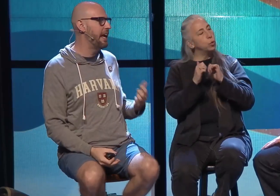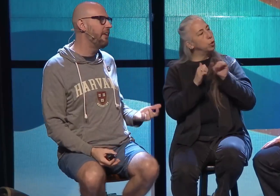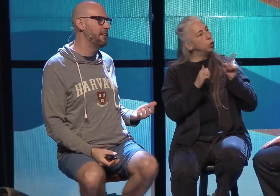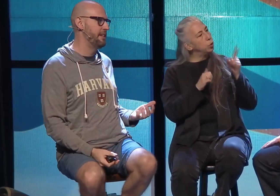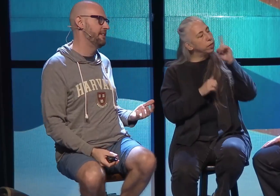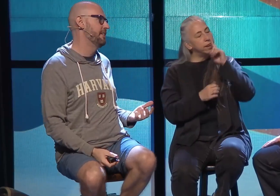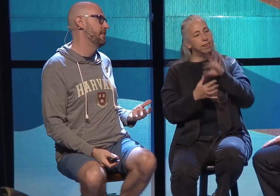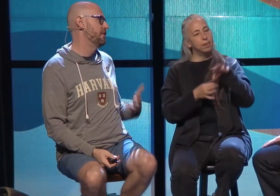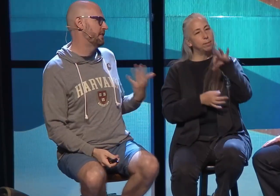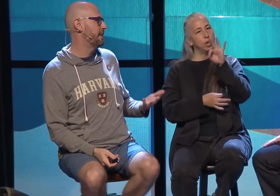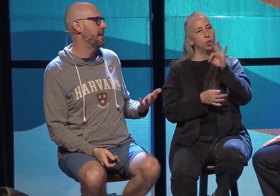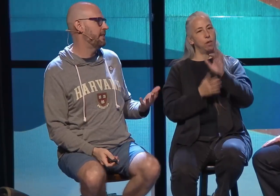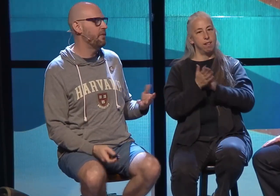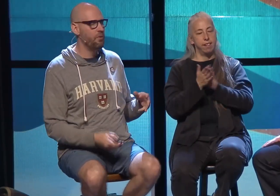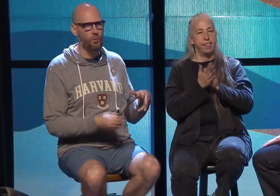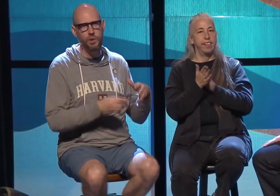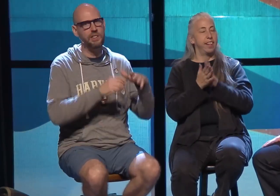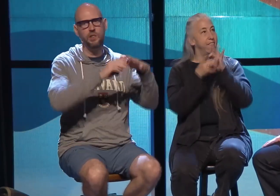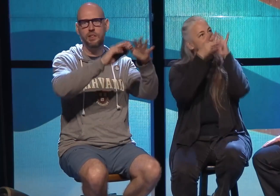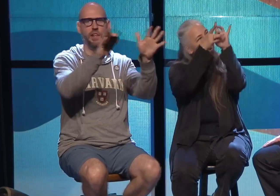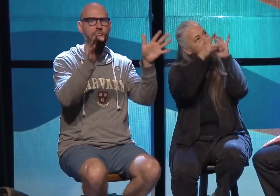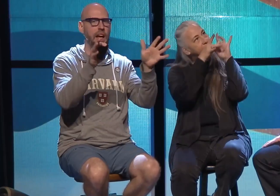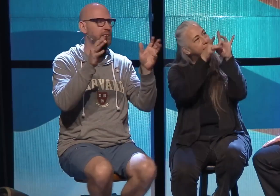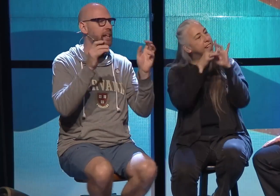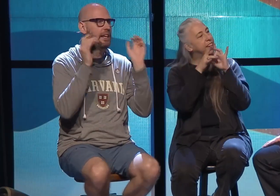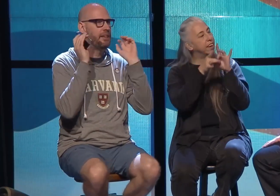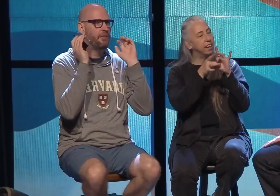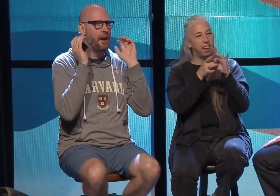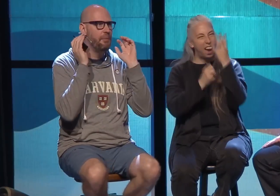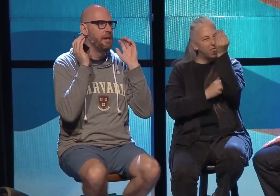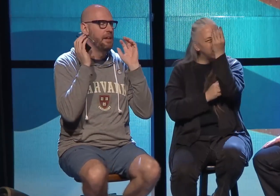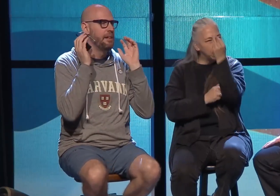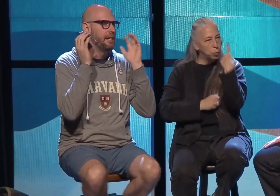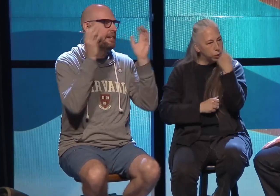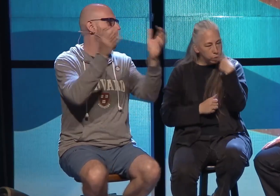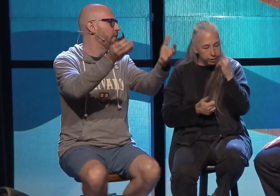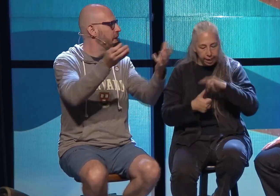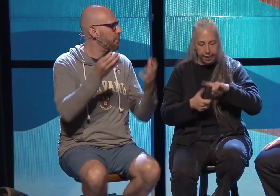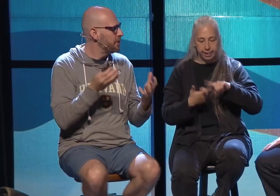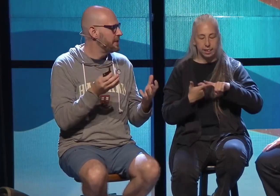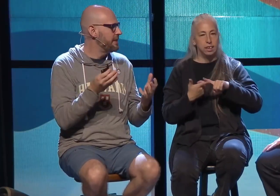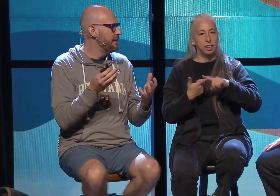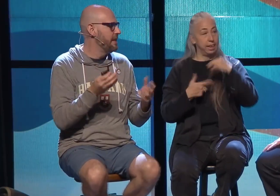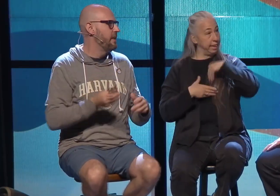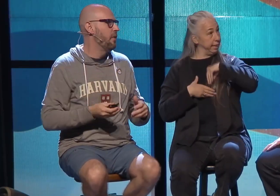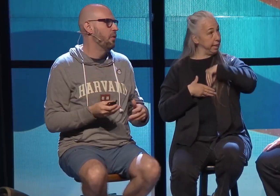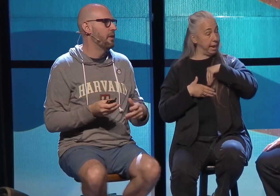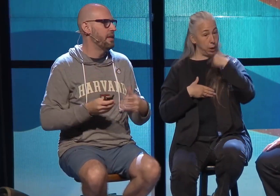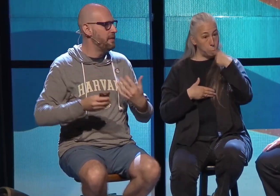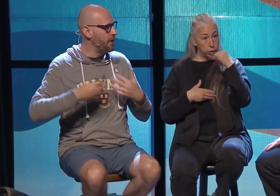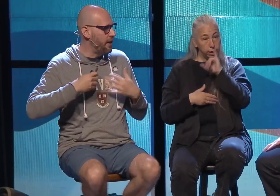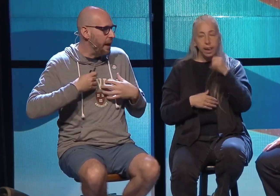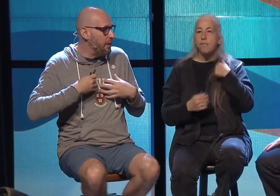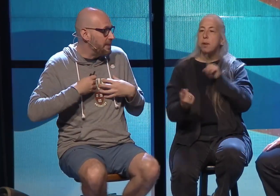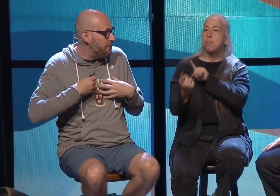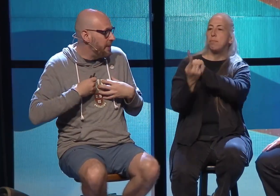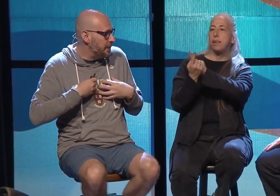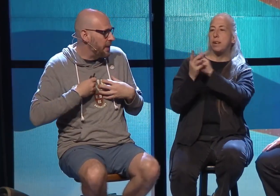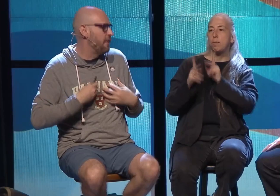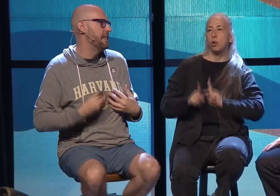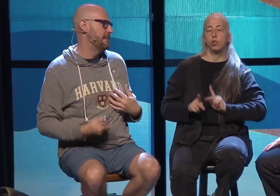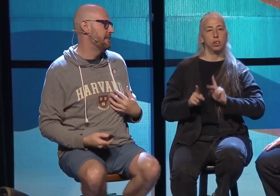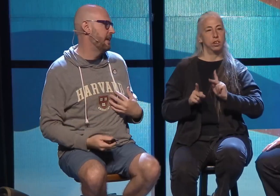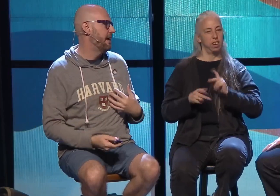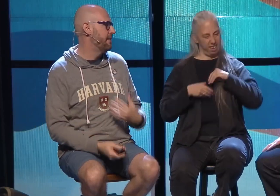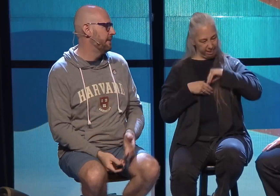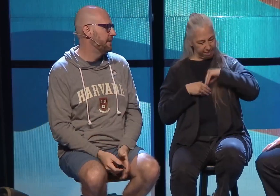spiritual vitality looks like? What does it look like on the outside? Like if I'm encountering a person, or even what does it feel